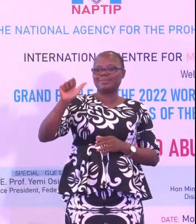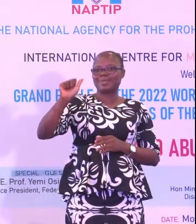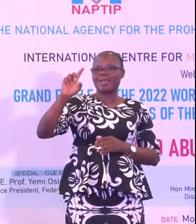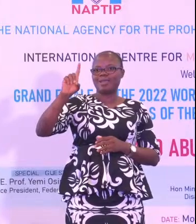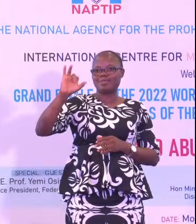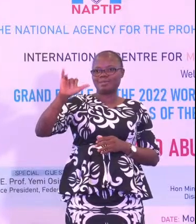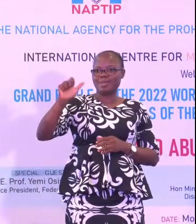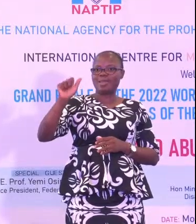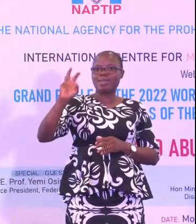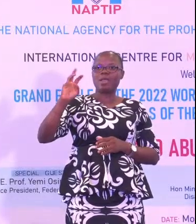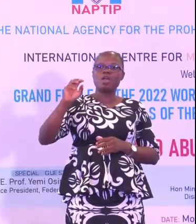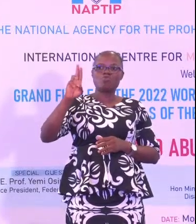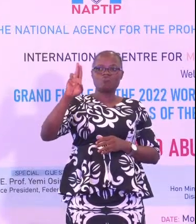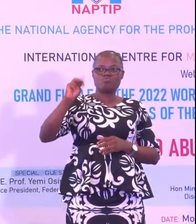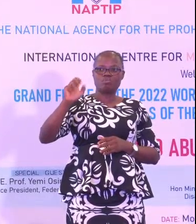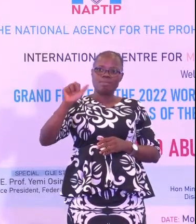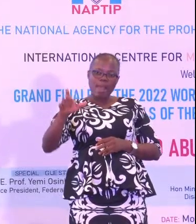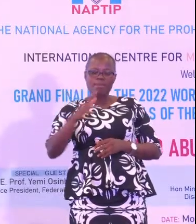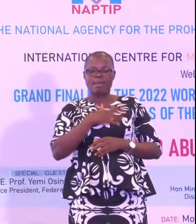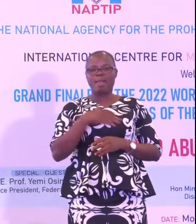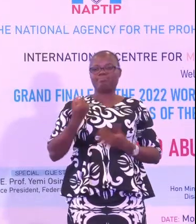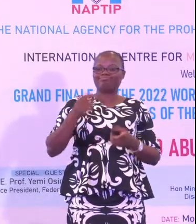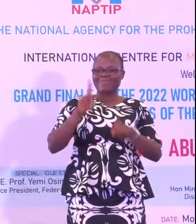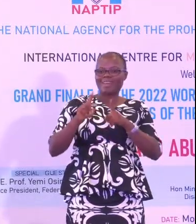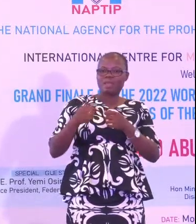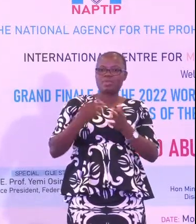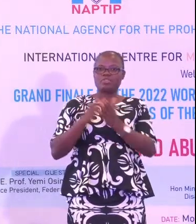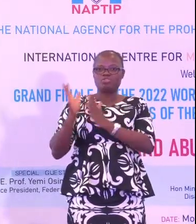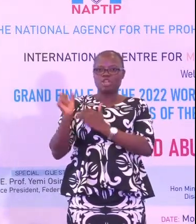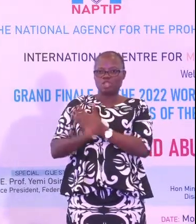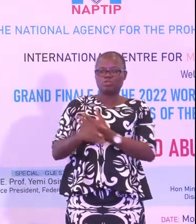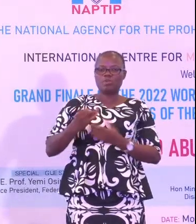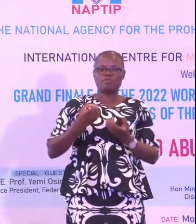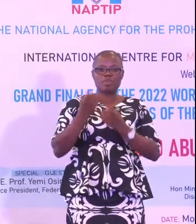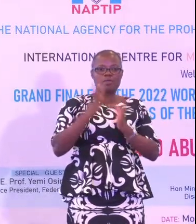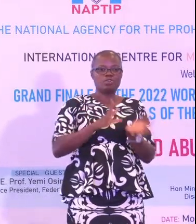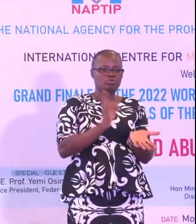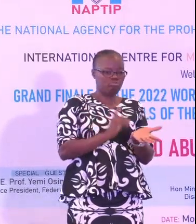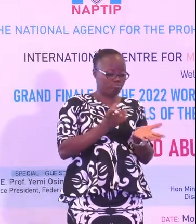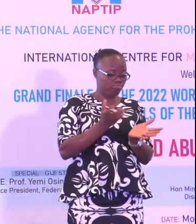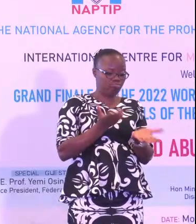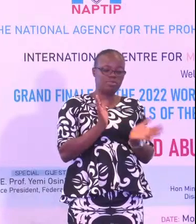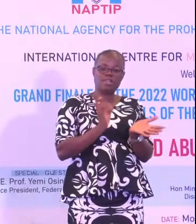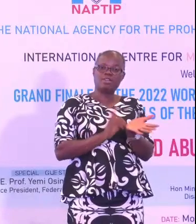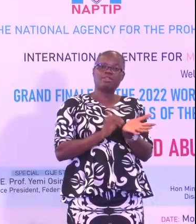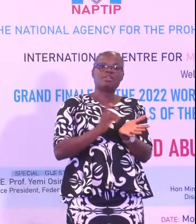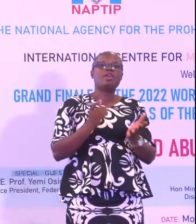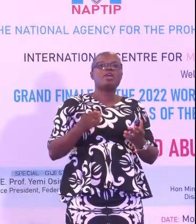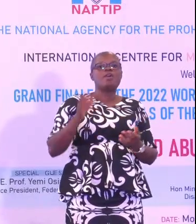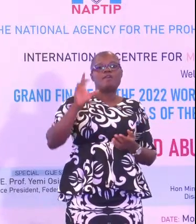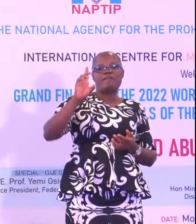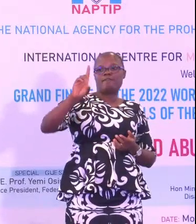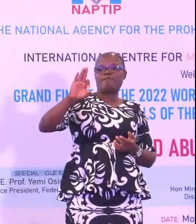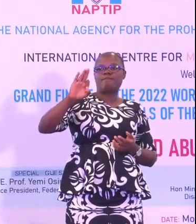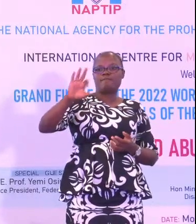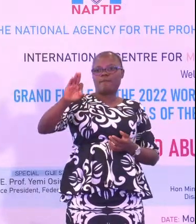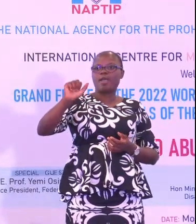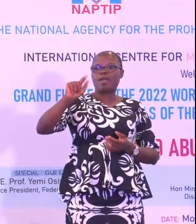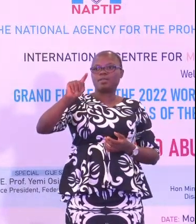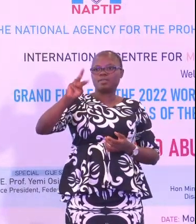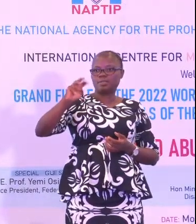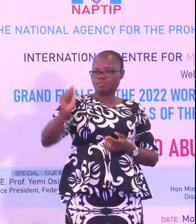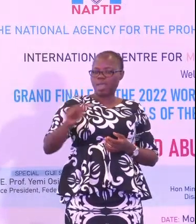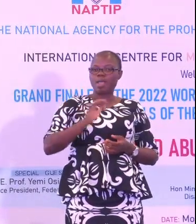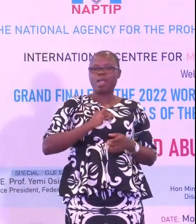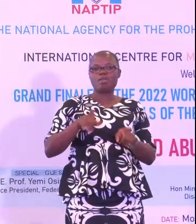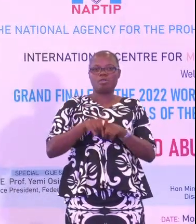Farouk, and the dynamic leadership of the Director General, Dr. Fatima Waziri Azim. I also